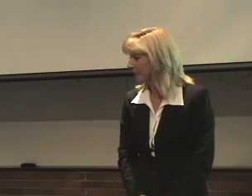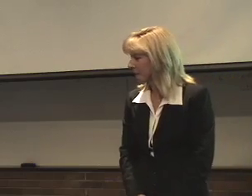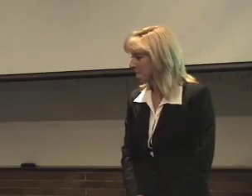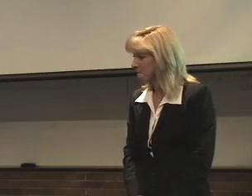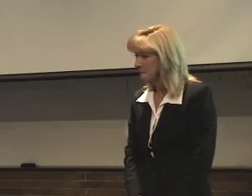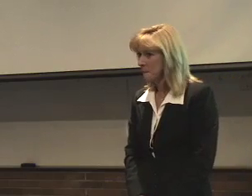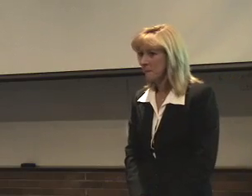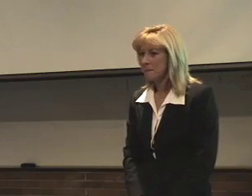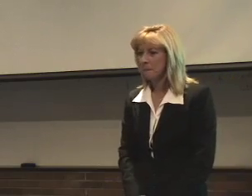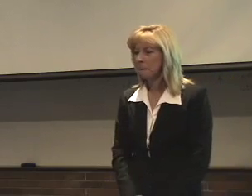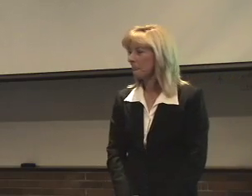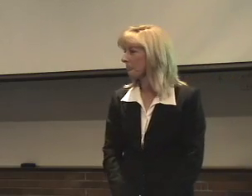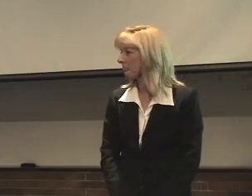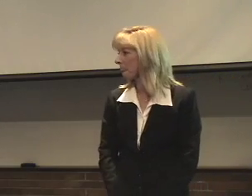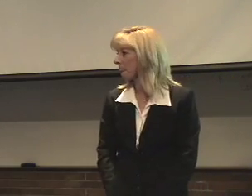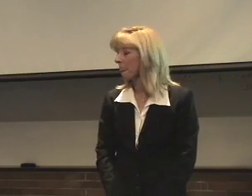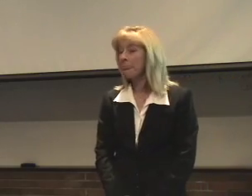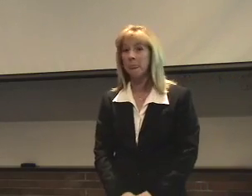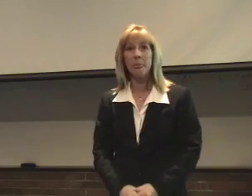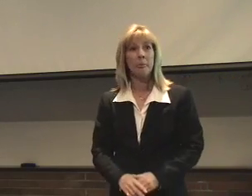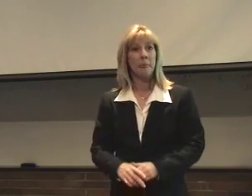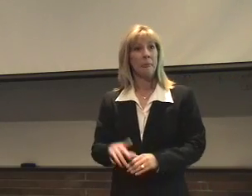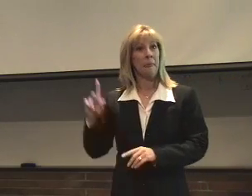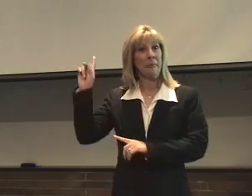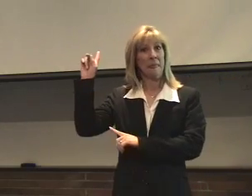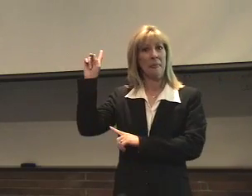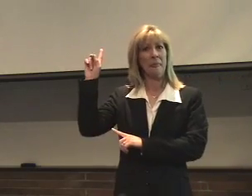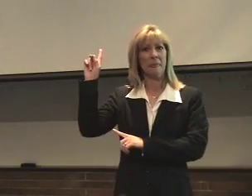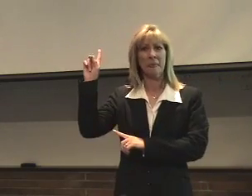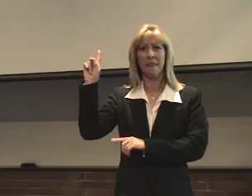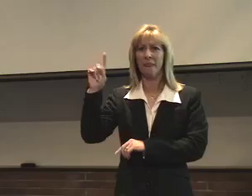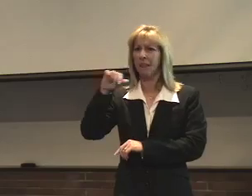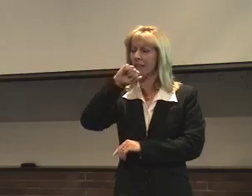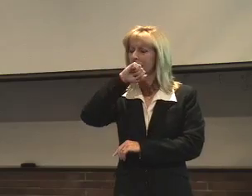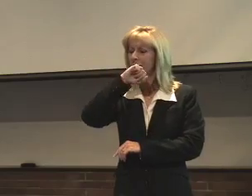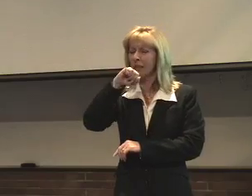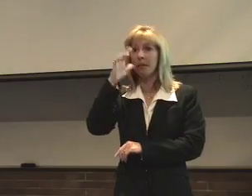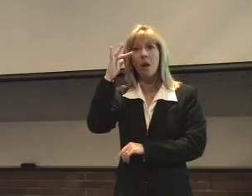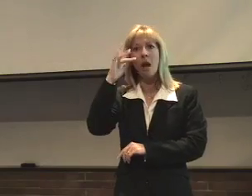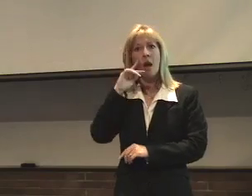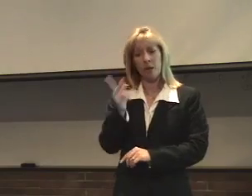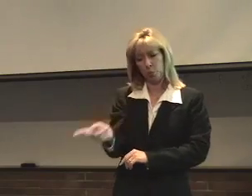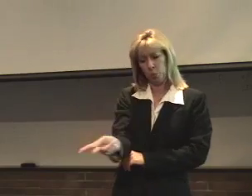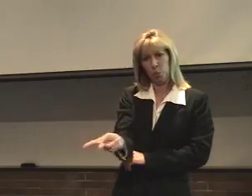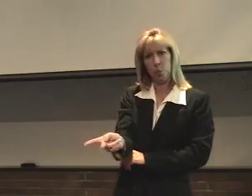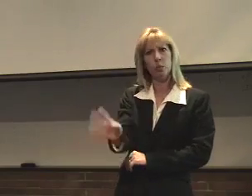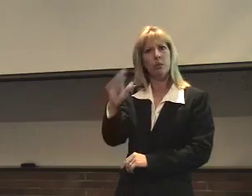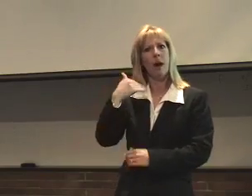But these, I like this because 2 of those kids in there are special needs, and before the teachers were like, well, they can't, this is too high level for